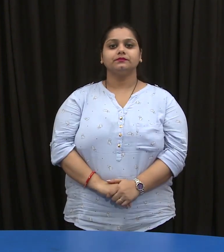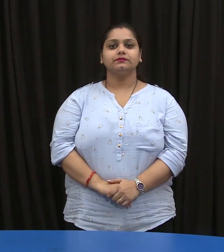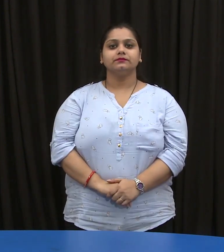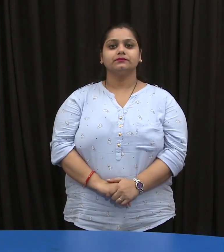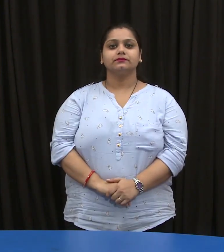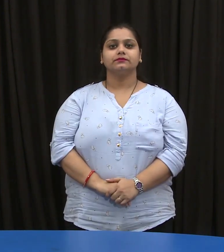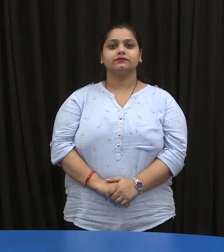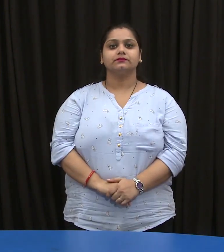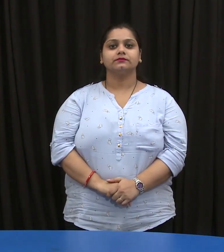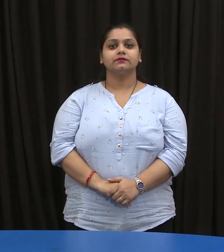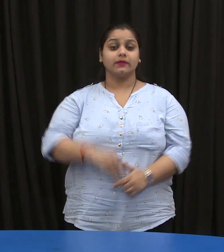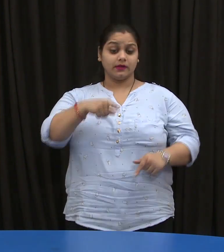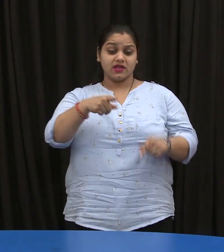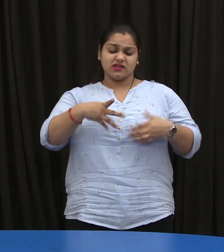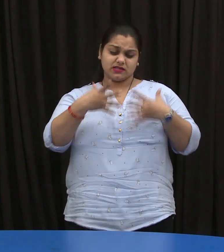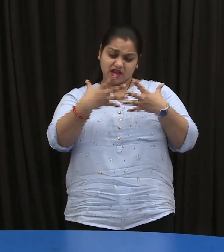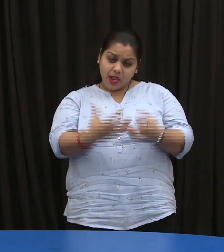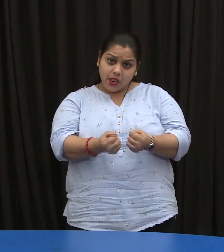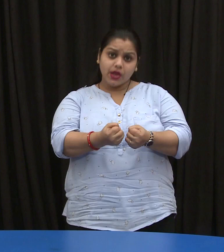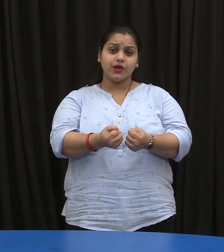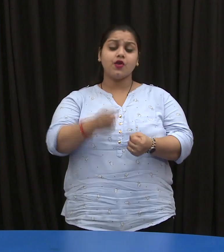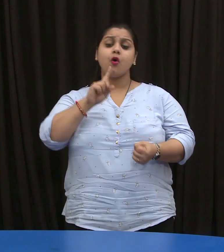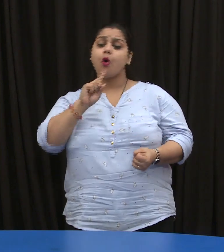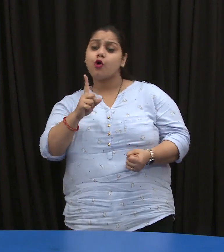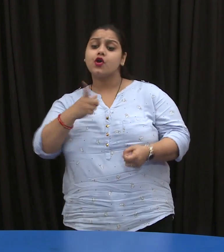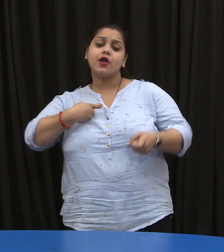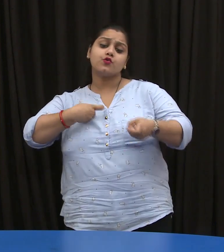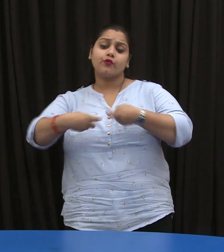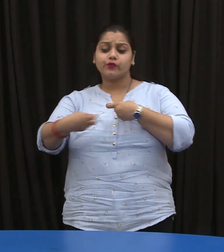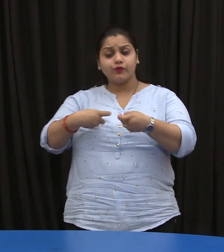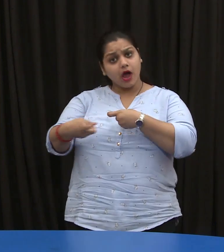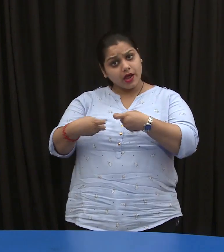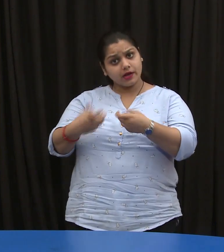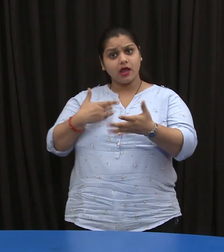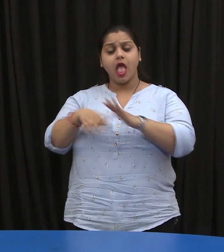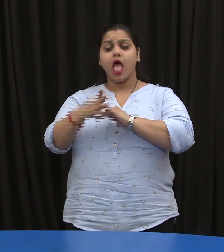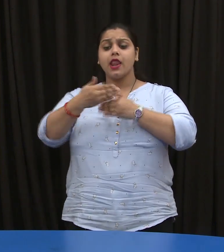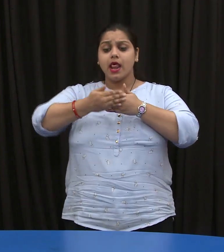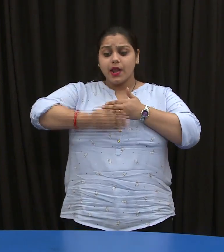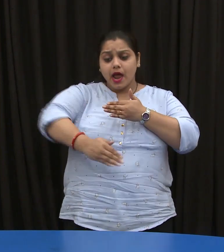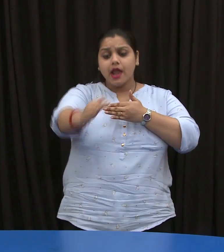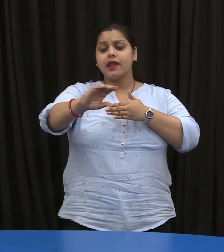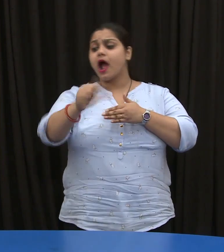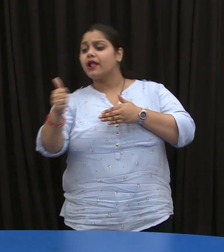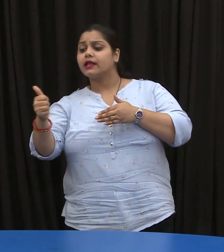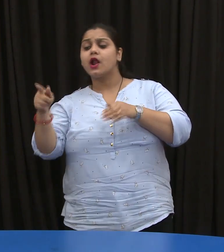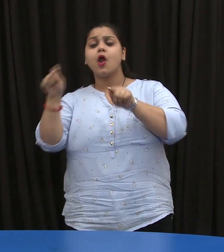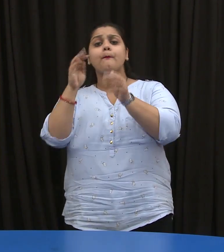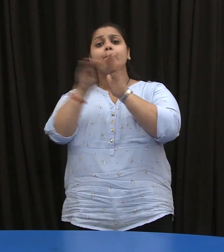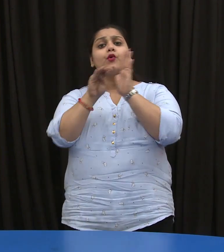which it needs in order to function and run other programs.